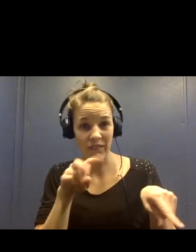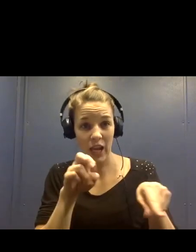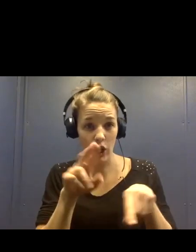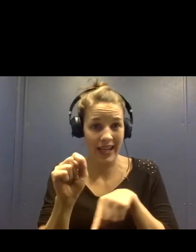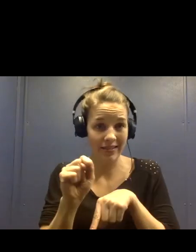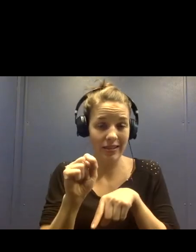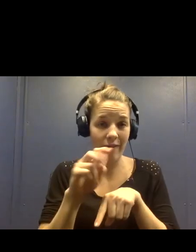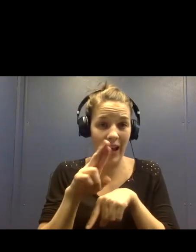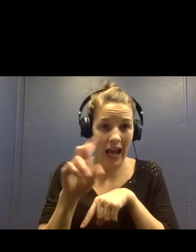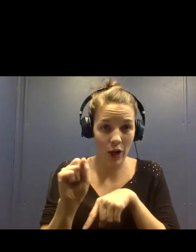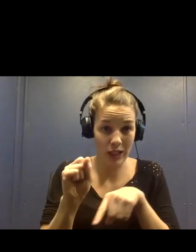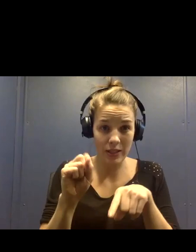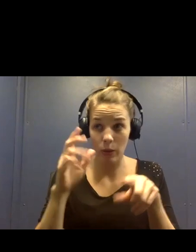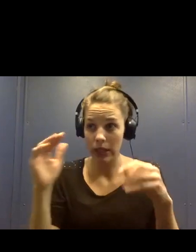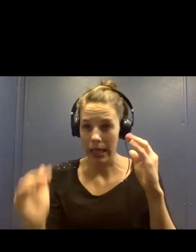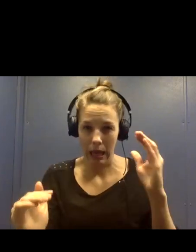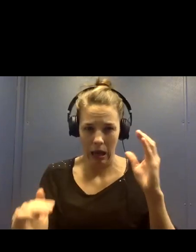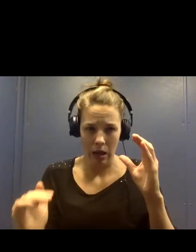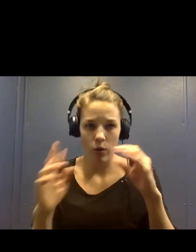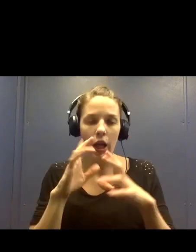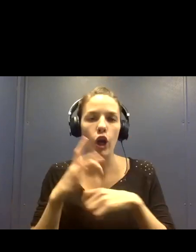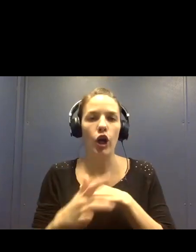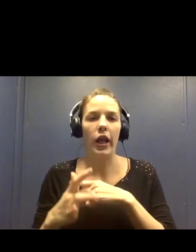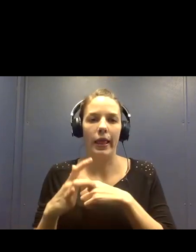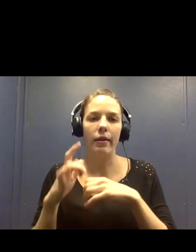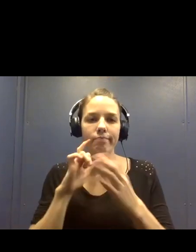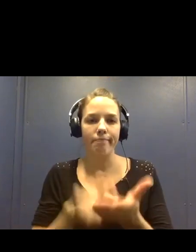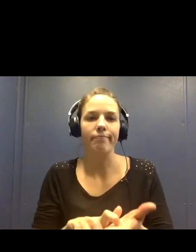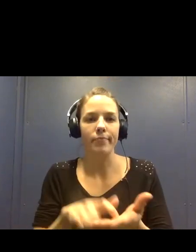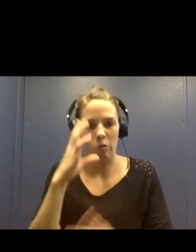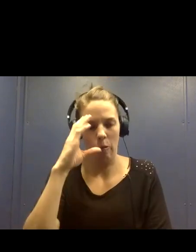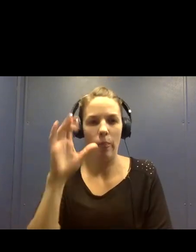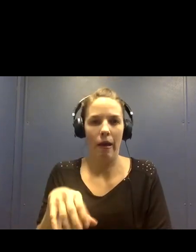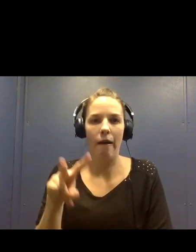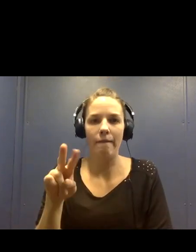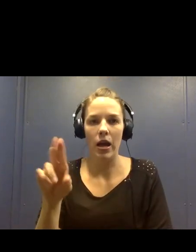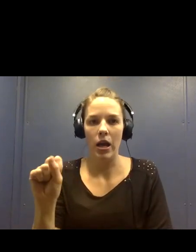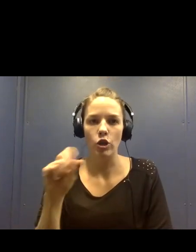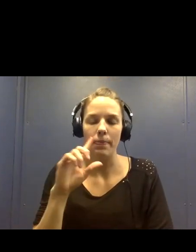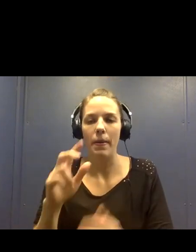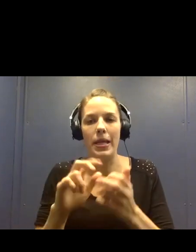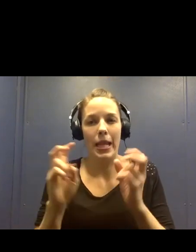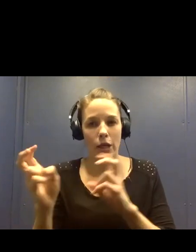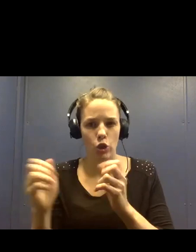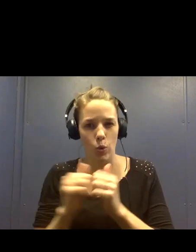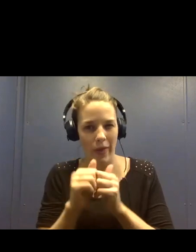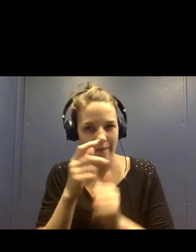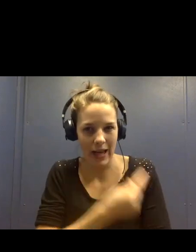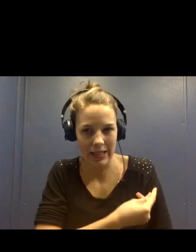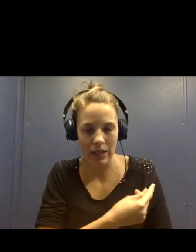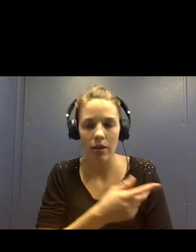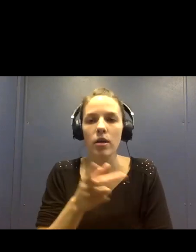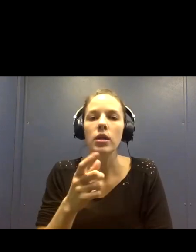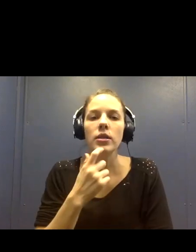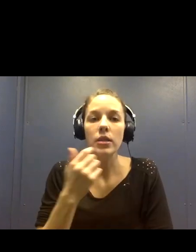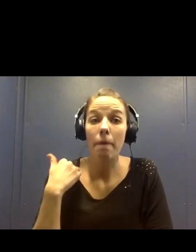early indication that these viruses may be an issue with vaccines. As I said,